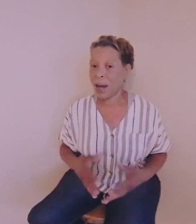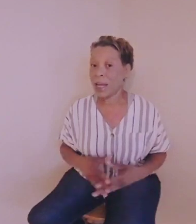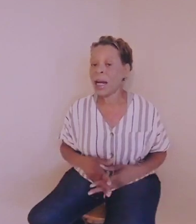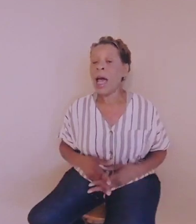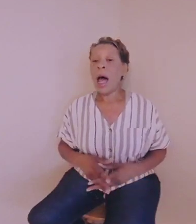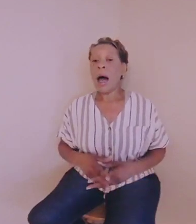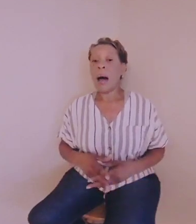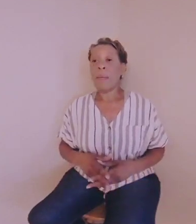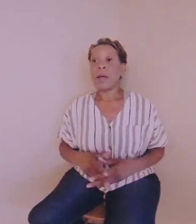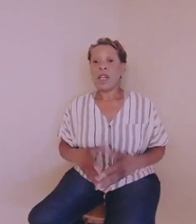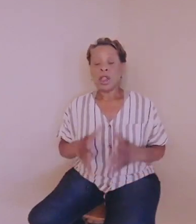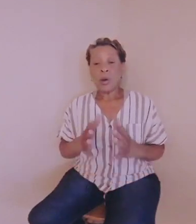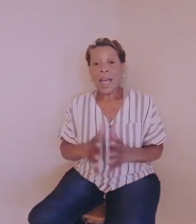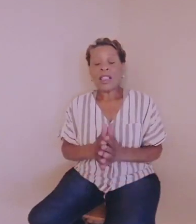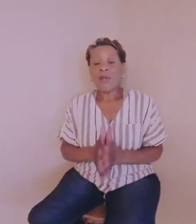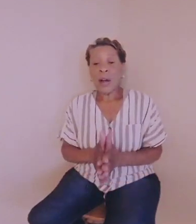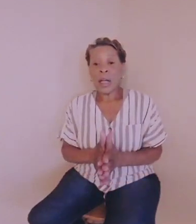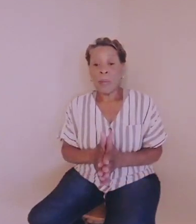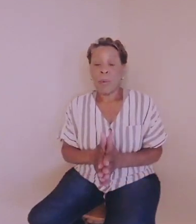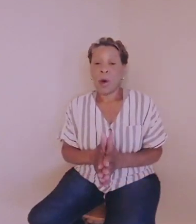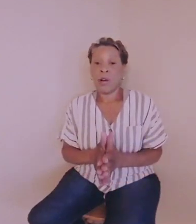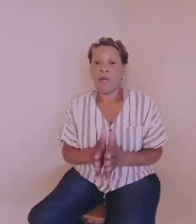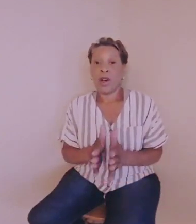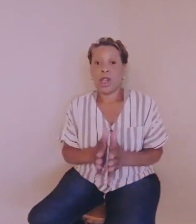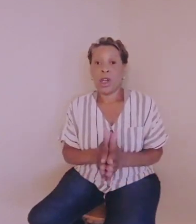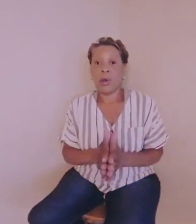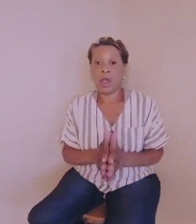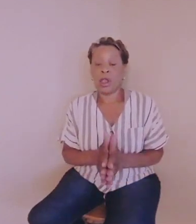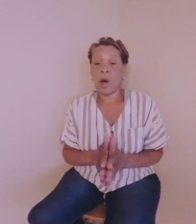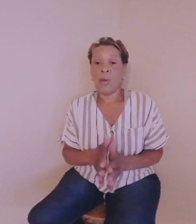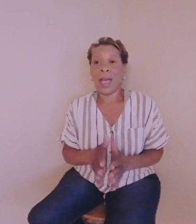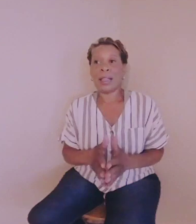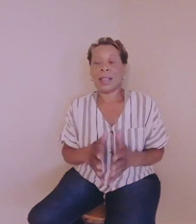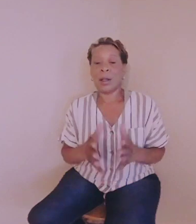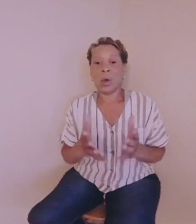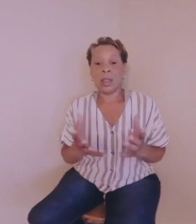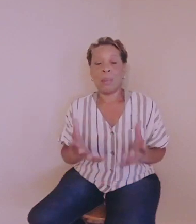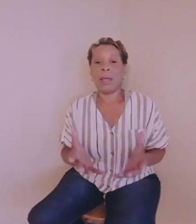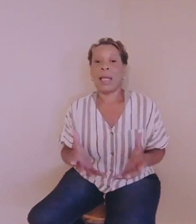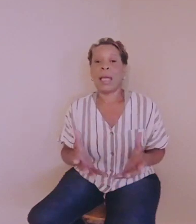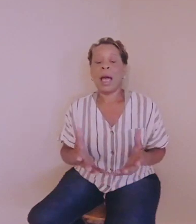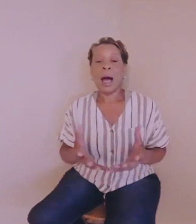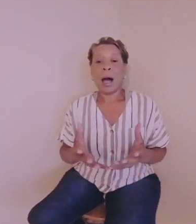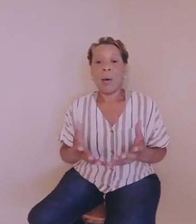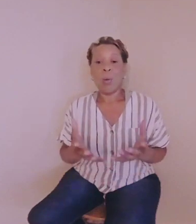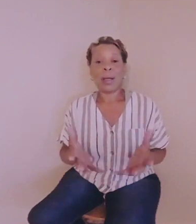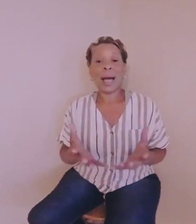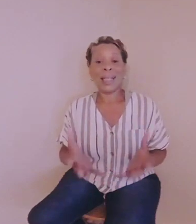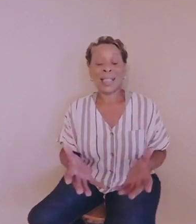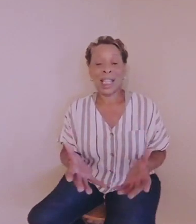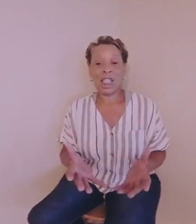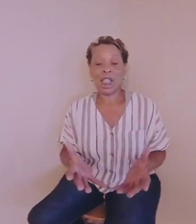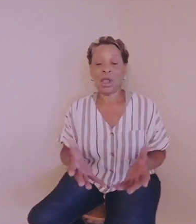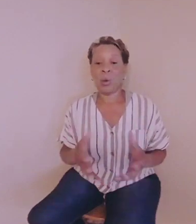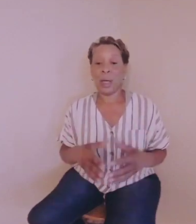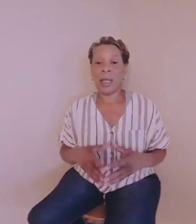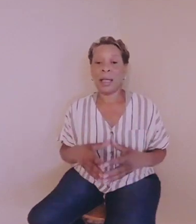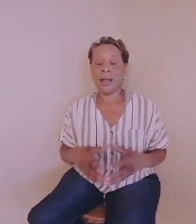right? So that's very important for you to know, and that's going to be what I teach you in